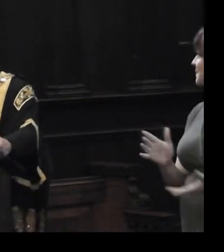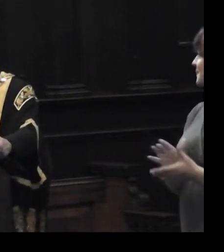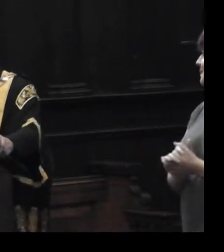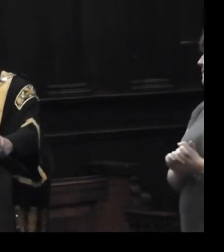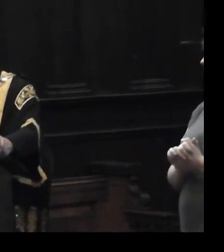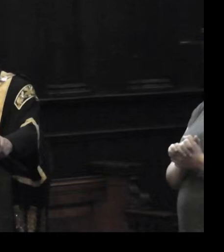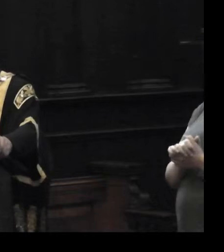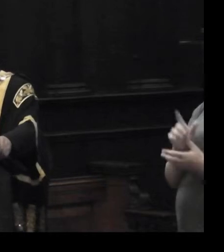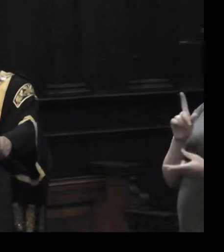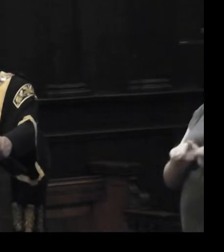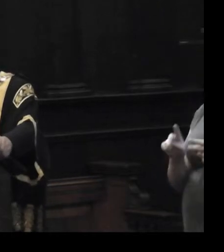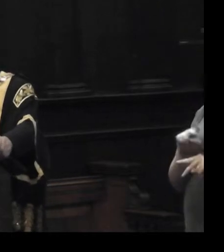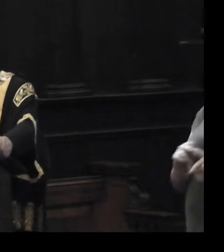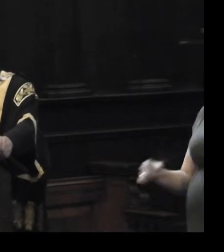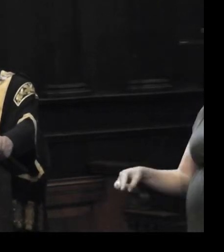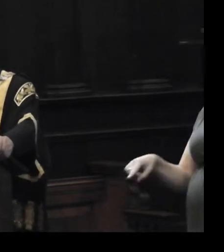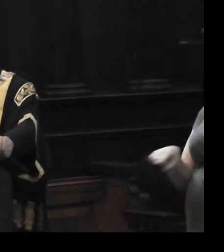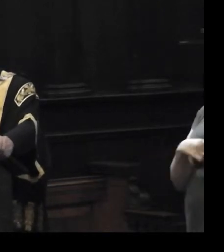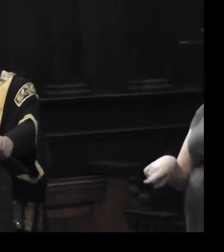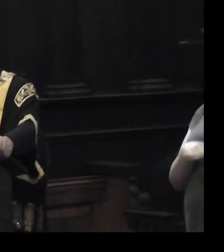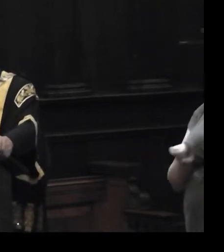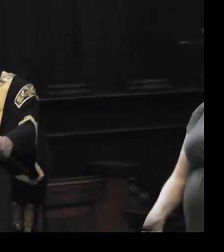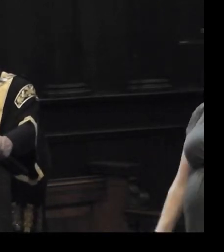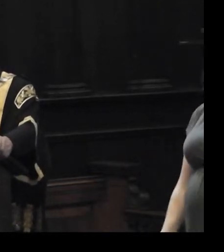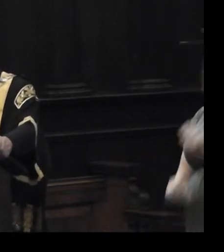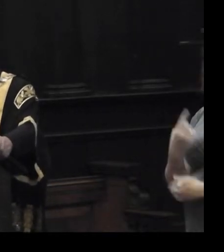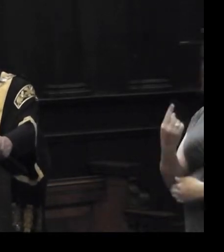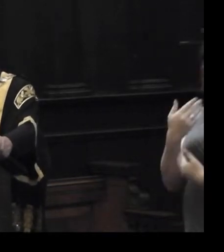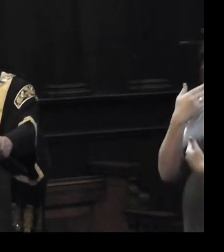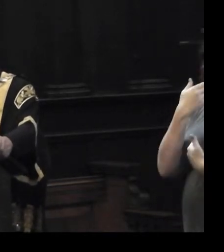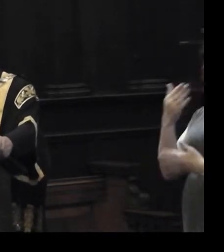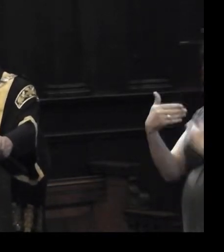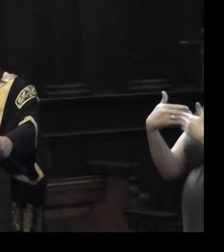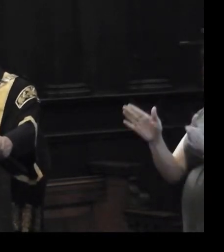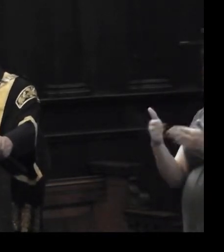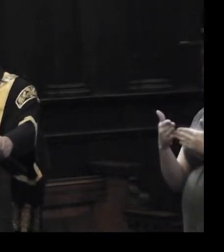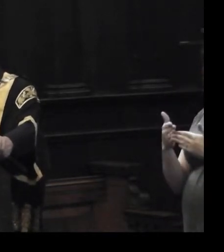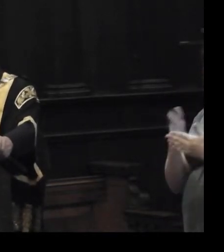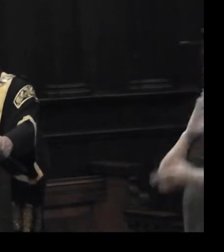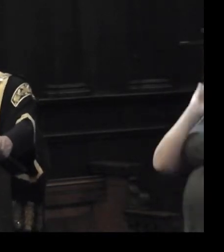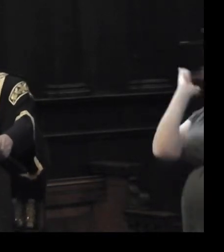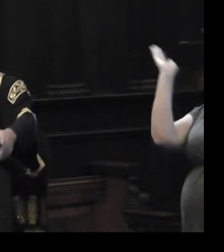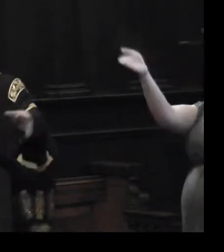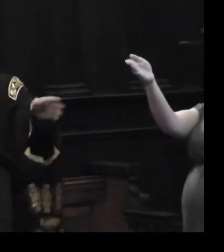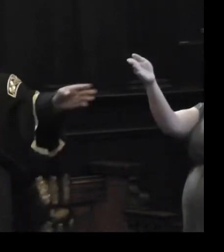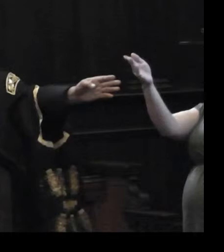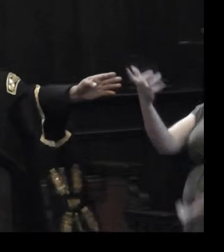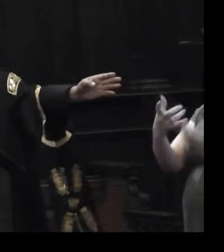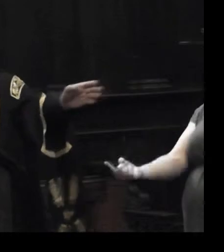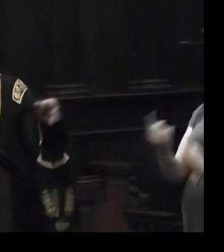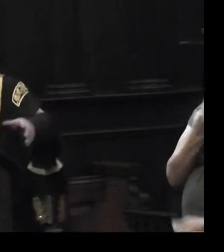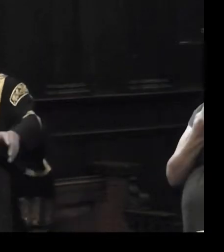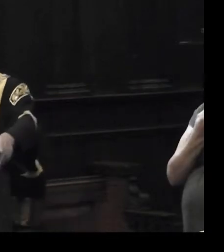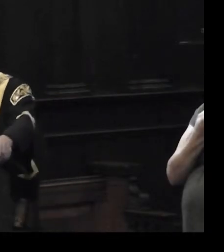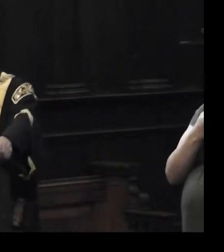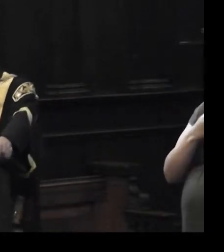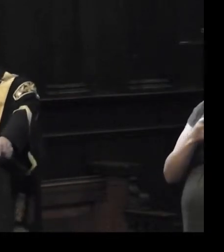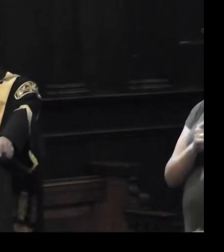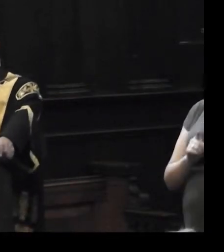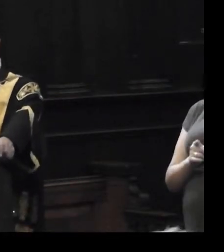in the event of an emergency, the emergency exits are the way you come in, go that